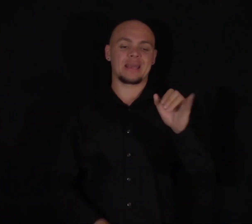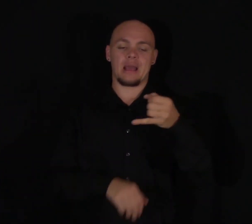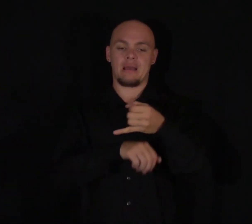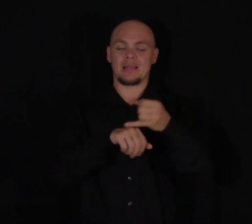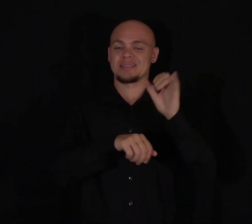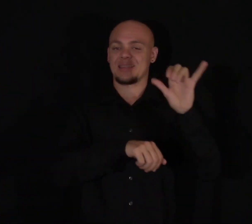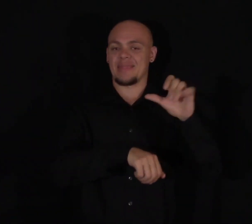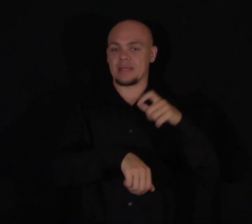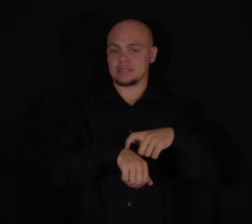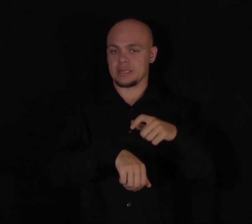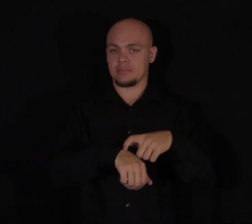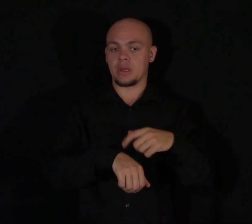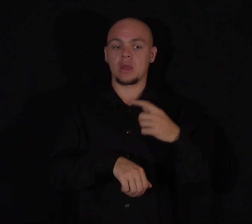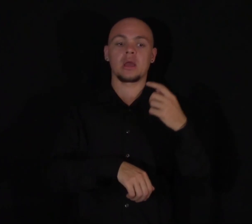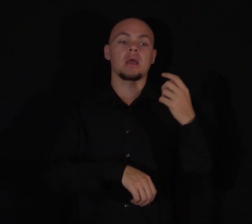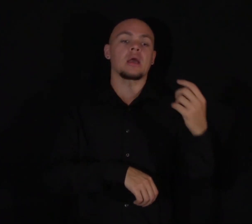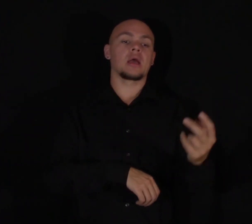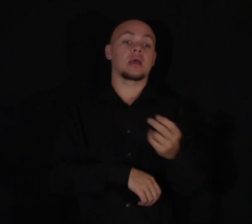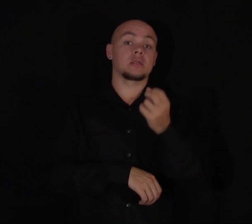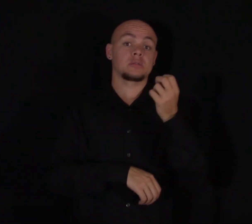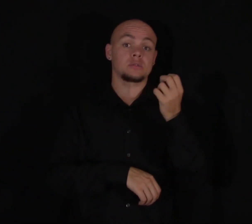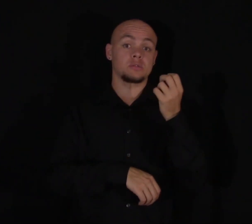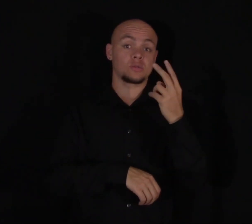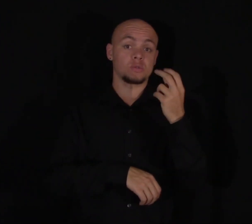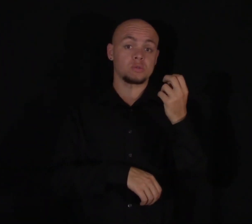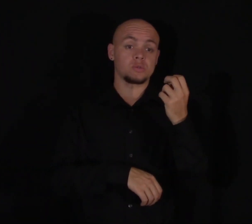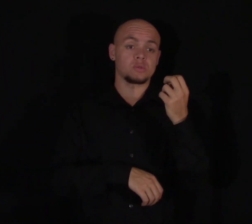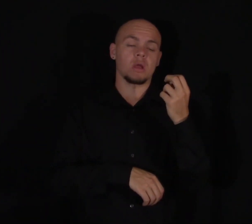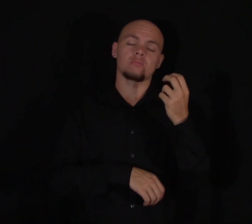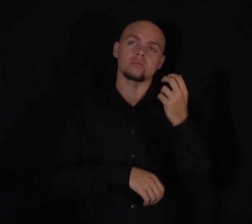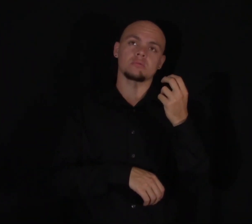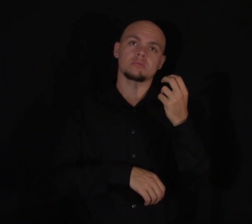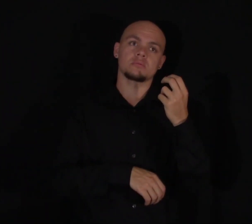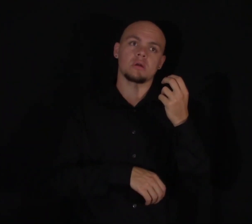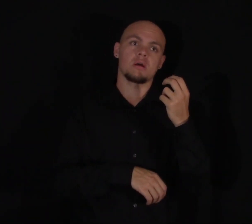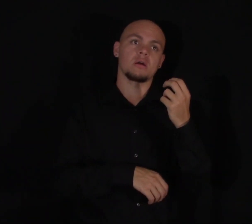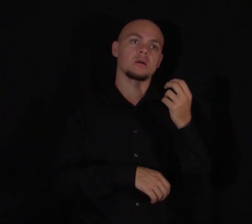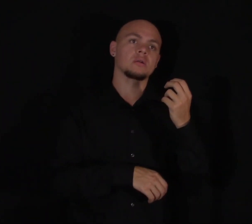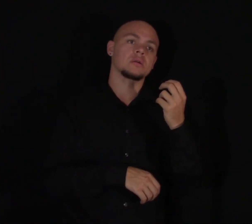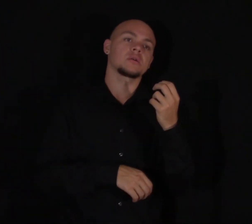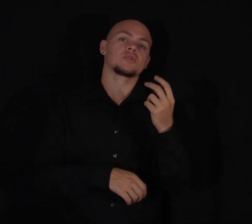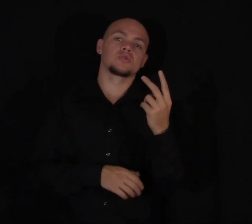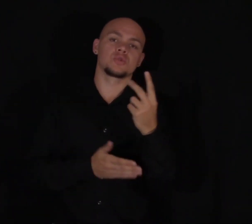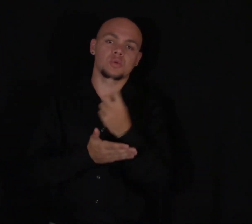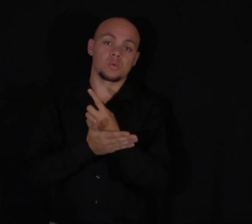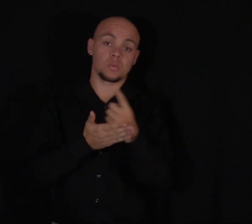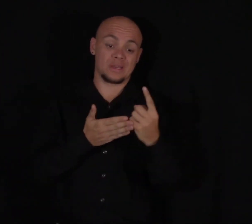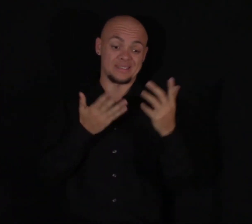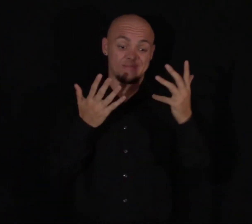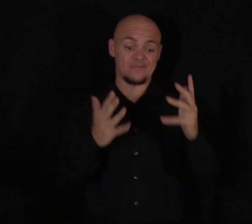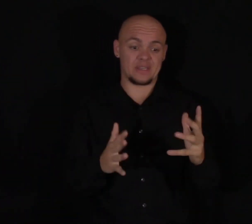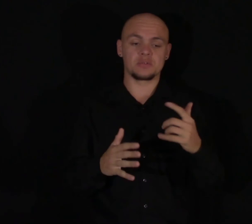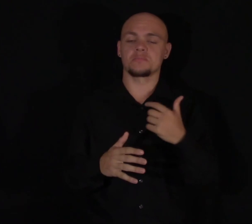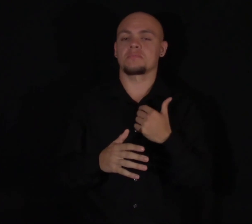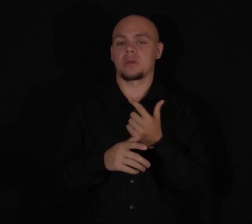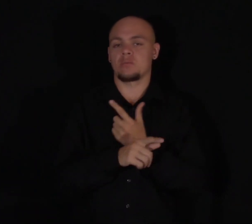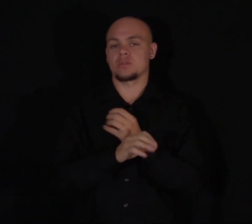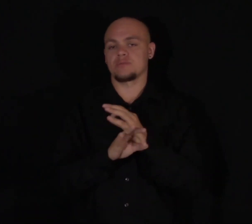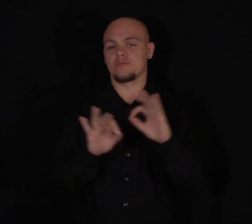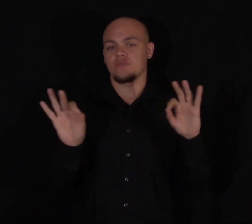and a fortnight after my removal I was liberated from prison. My father was enraptured on finding